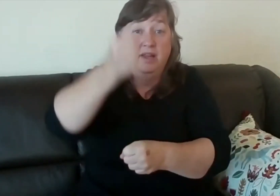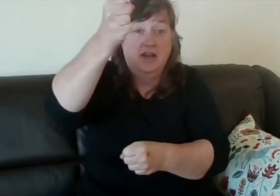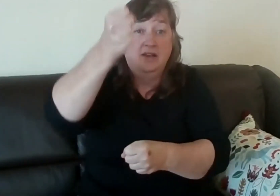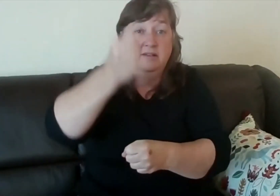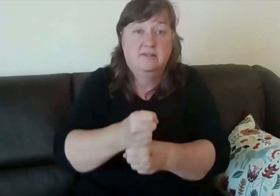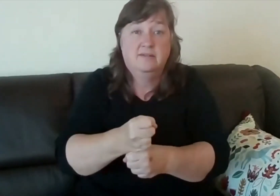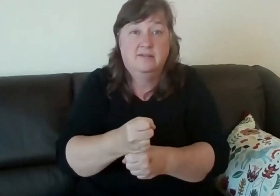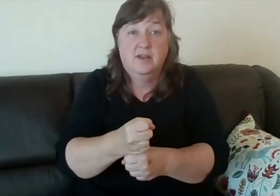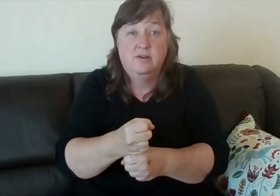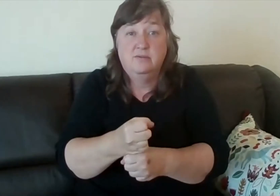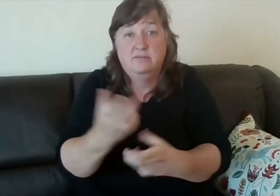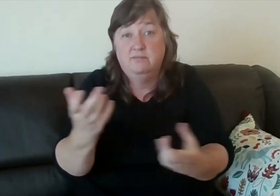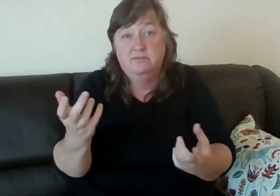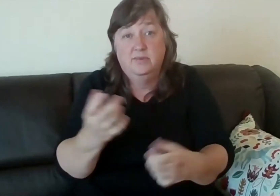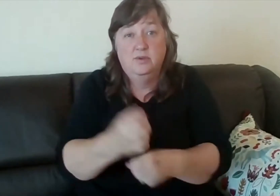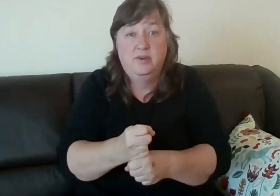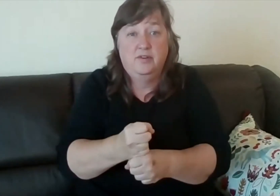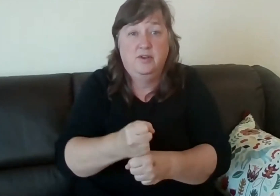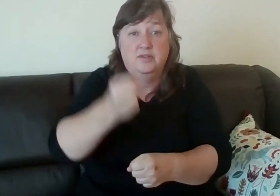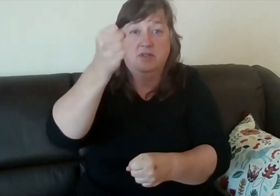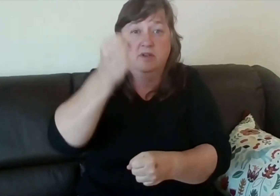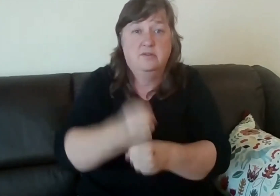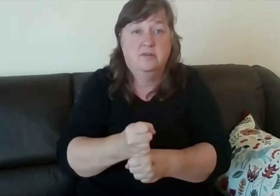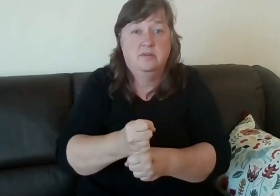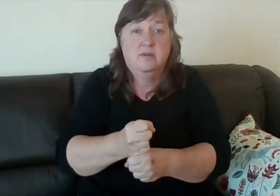Umbrella, though whoever uses those.